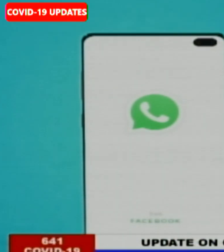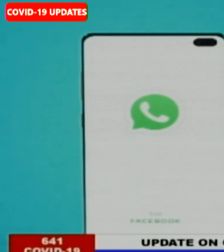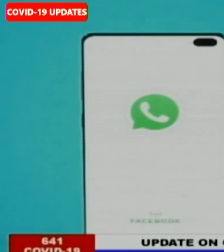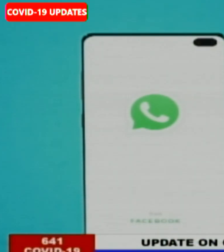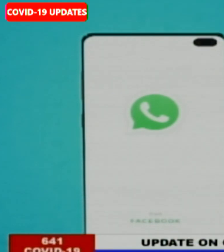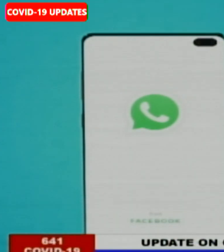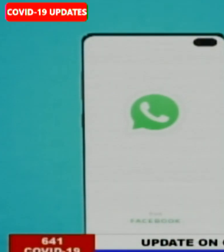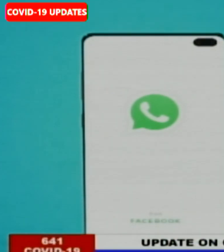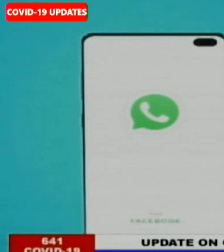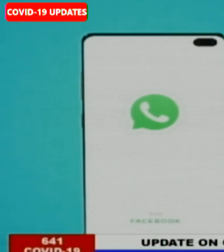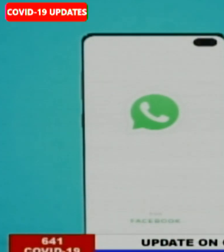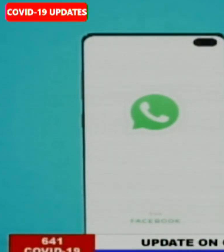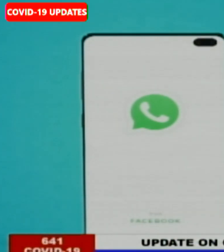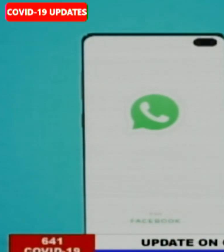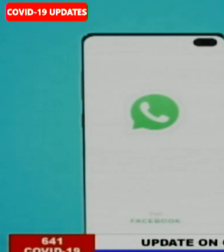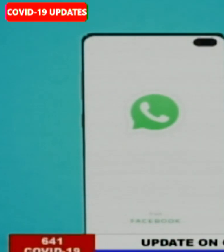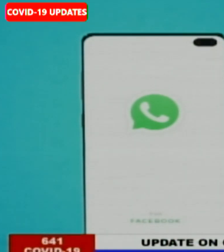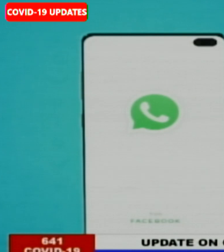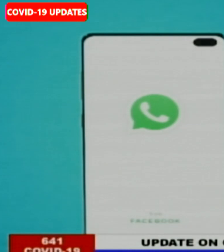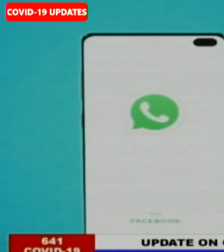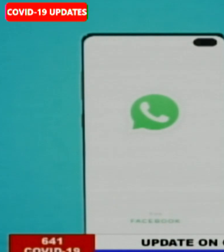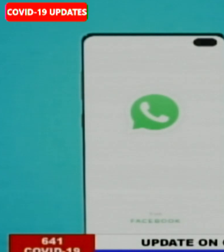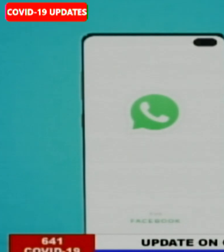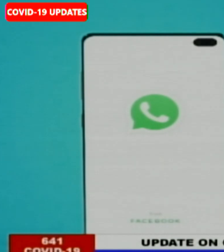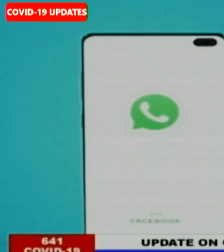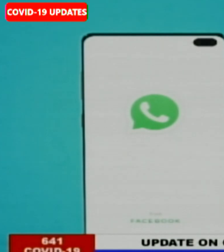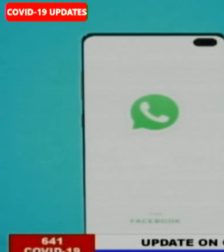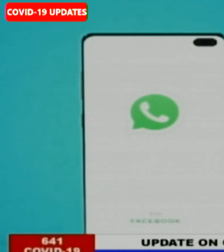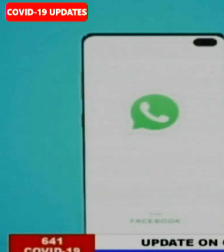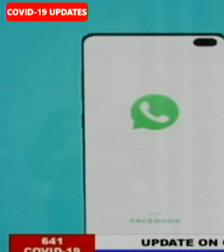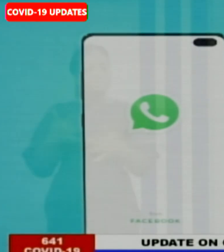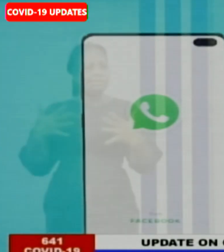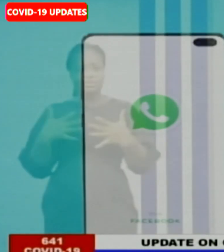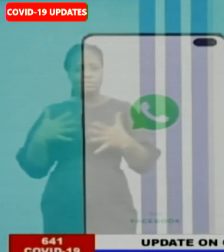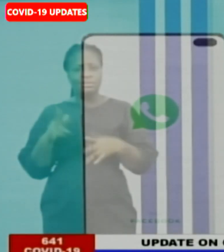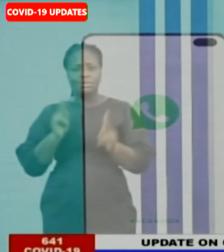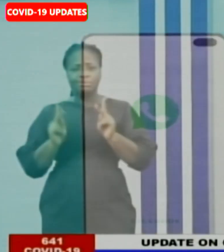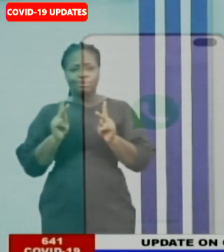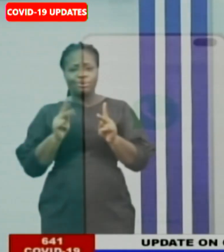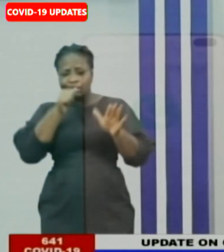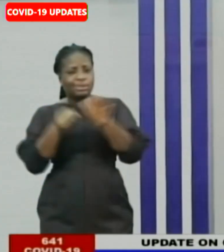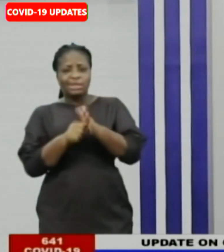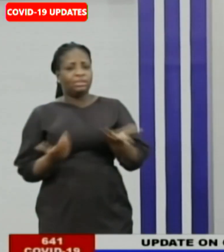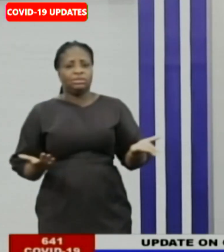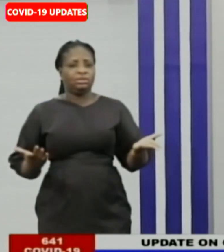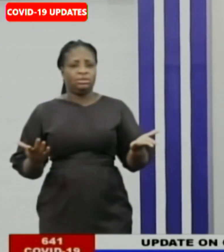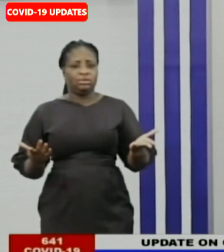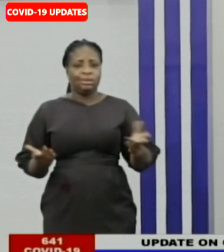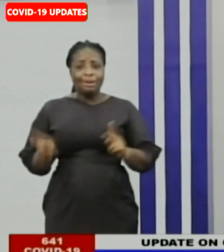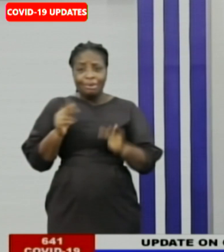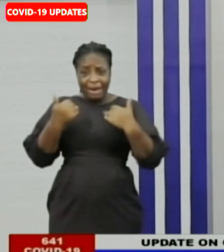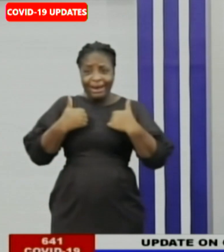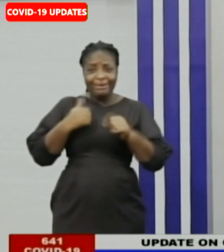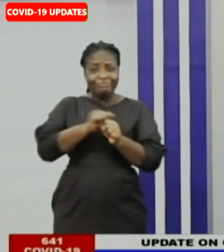associated with COVID-19 continue, we fear that people may go underground. People who have